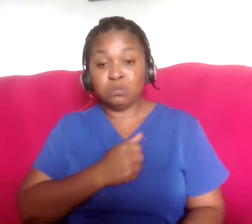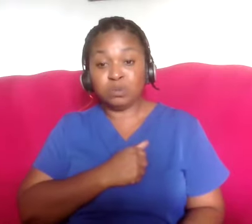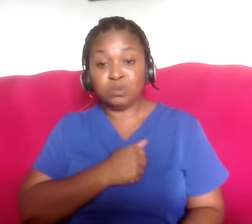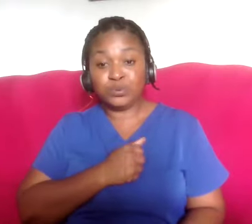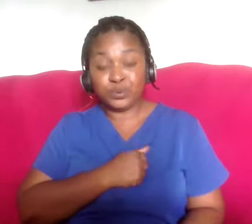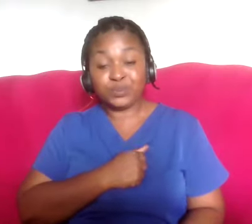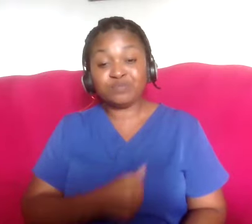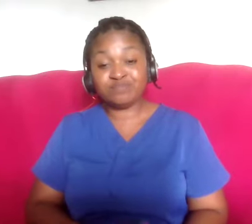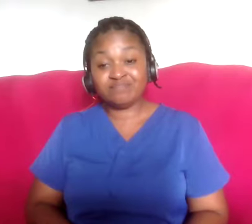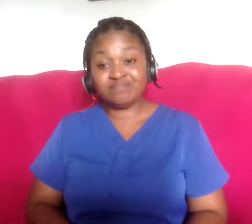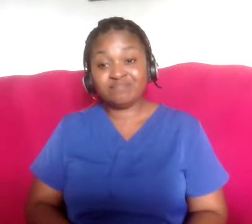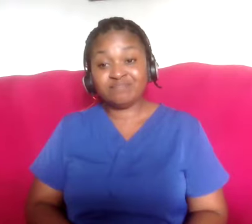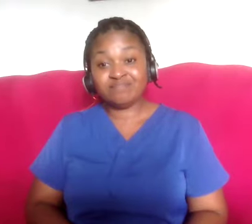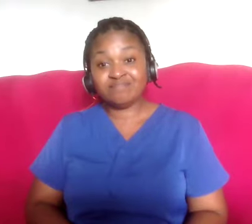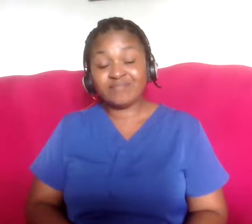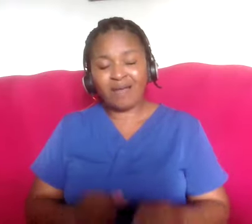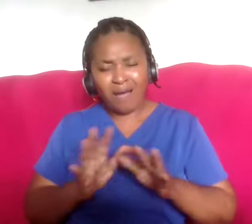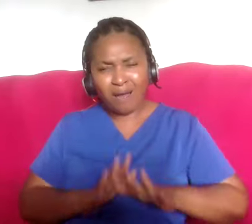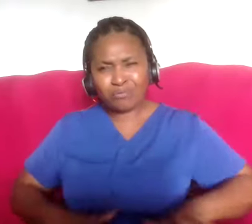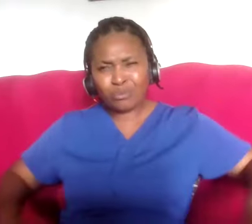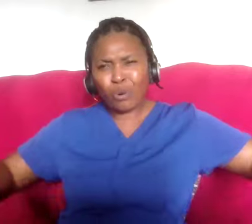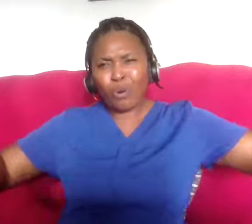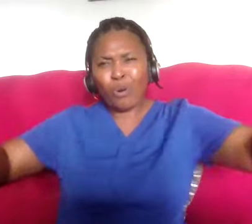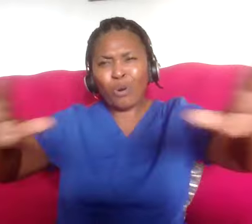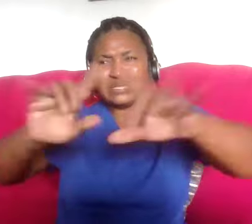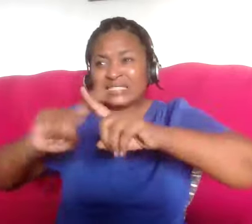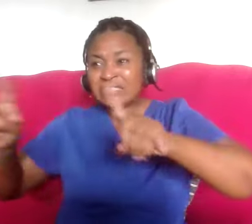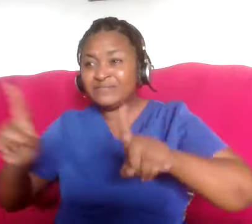echoing across towns and villages.